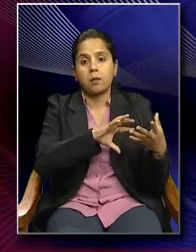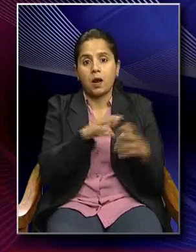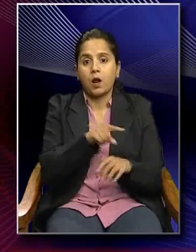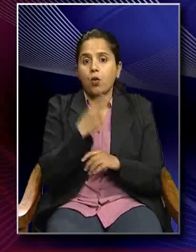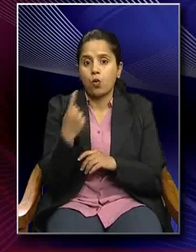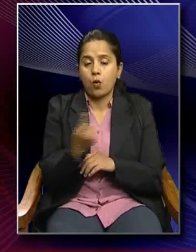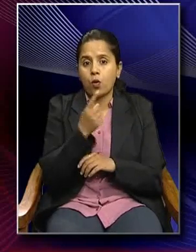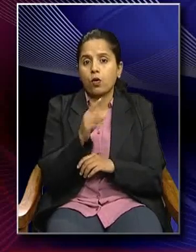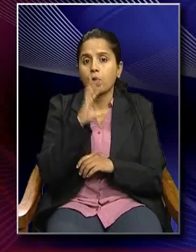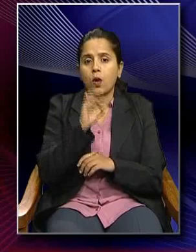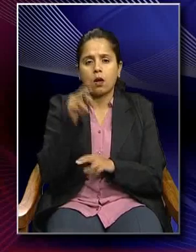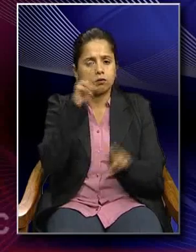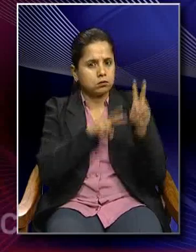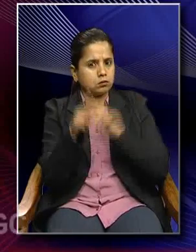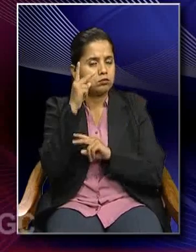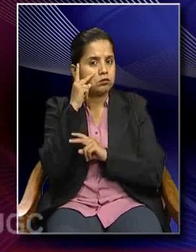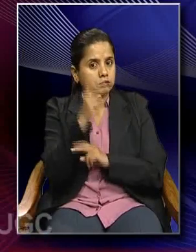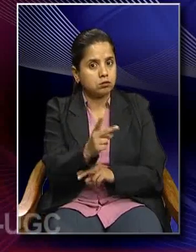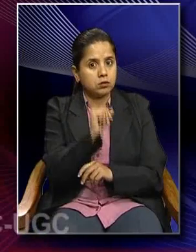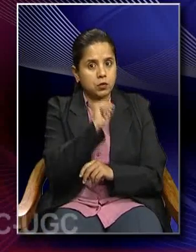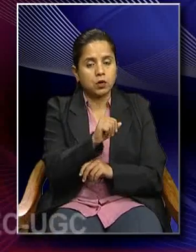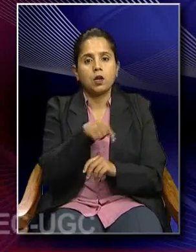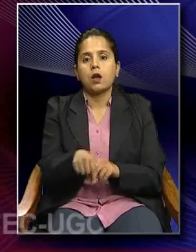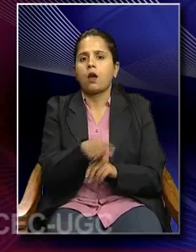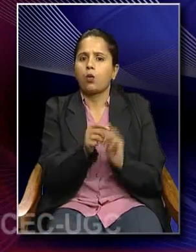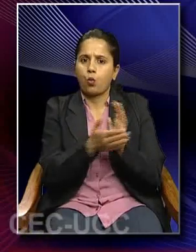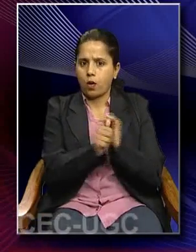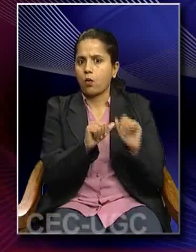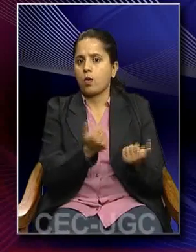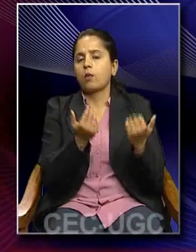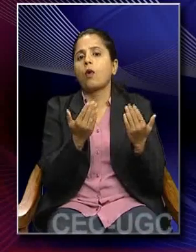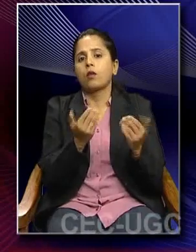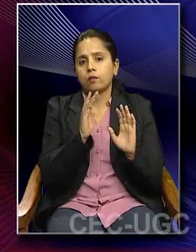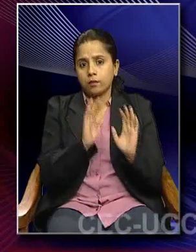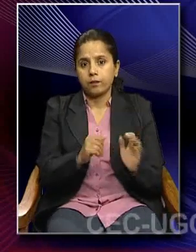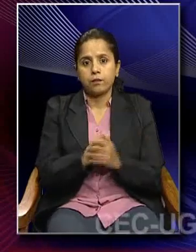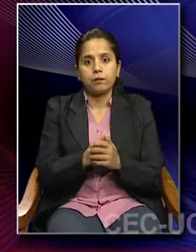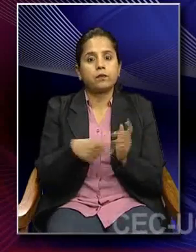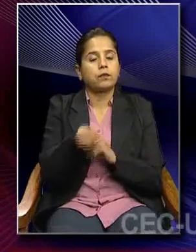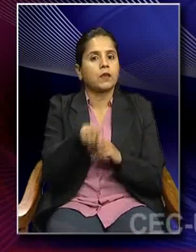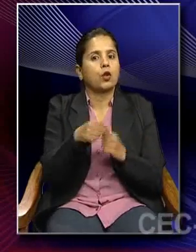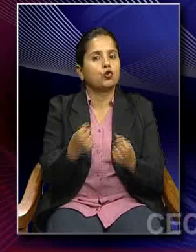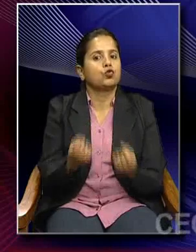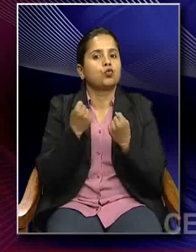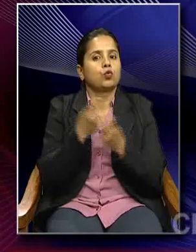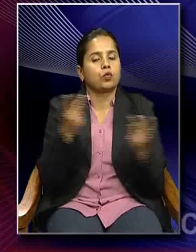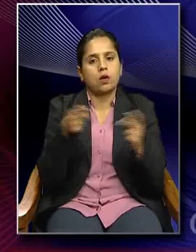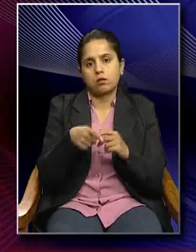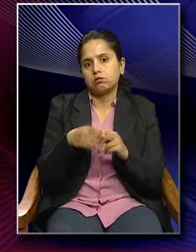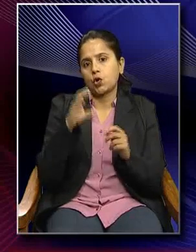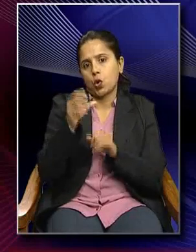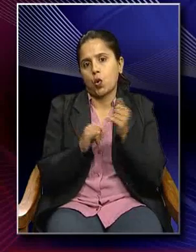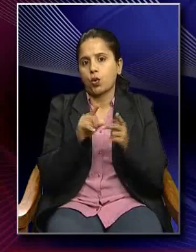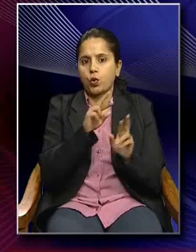an actualization of the potential, which is, you can say, it's the Shakti or the potential cause that it